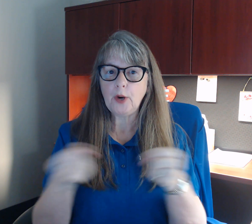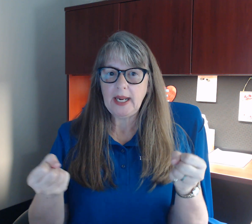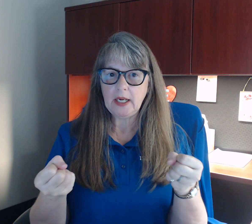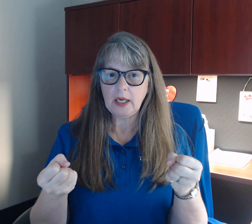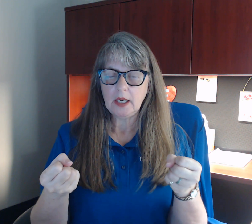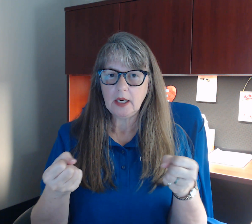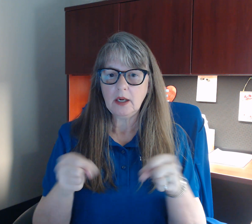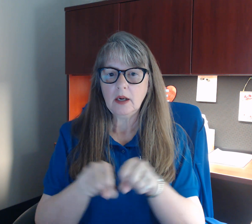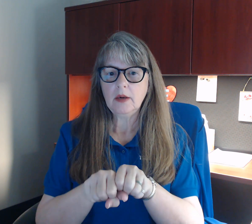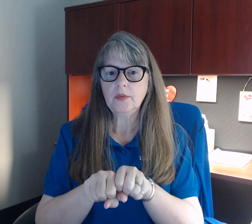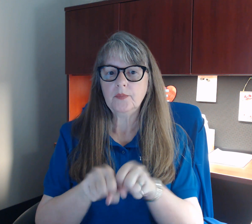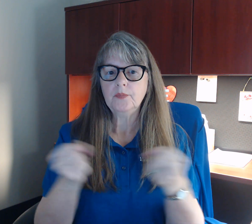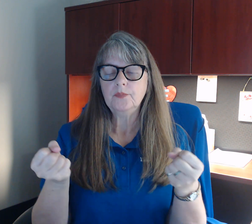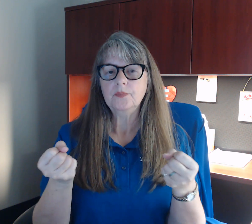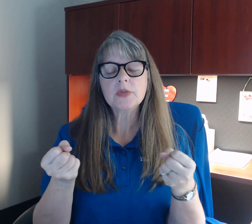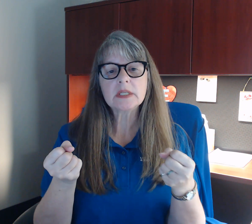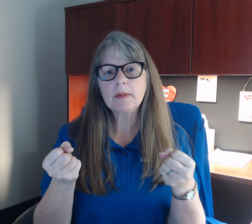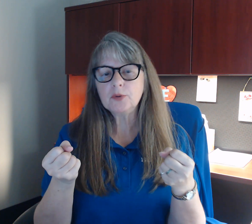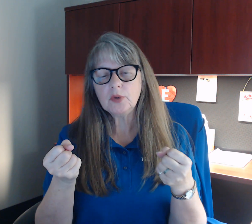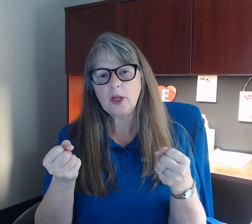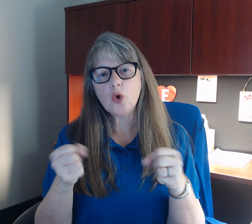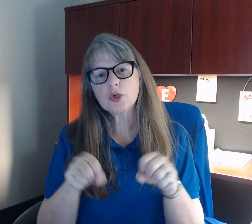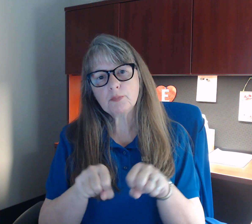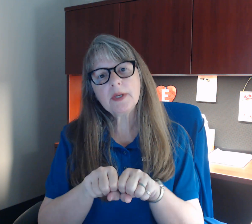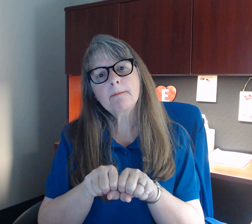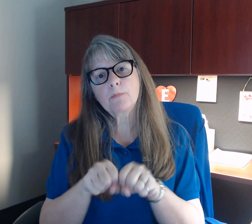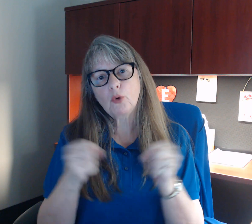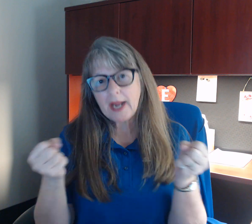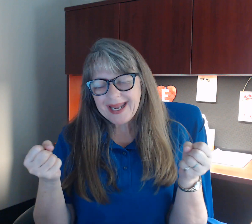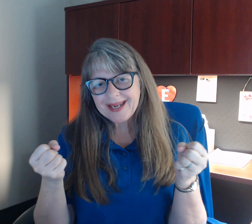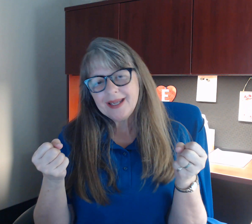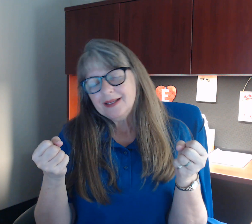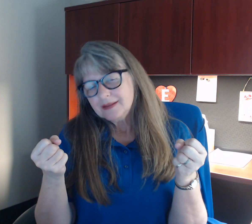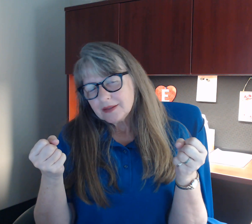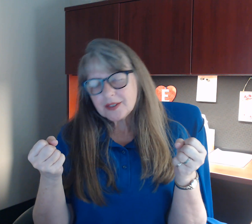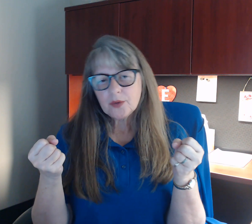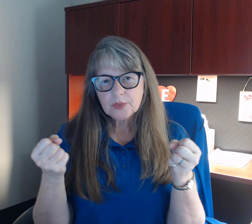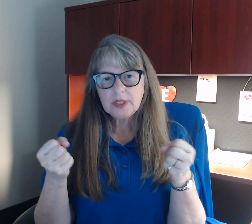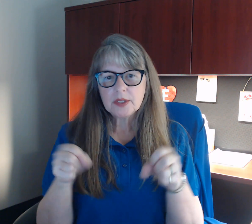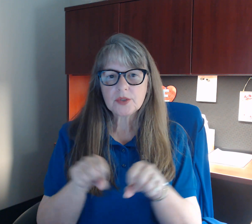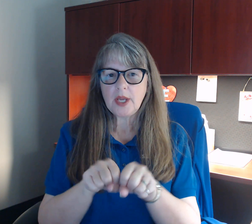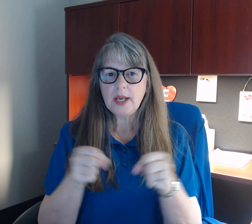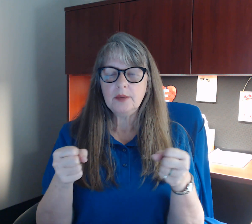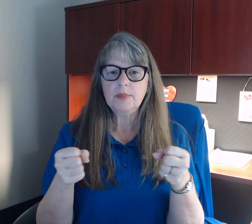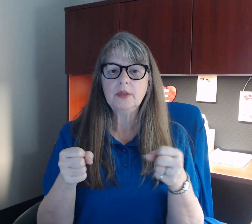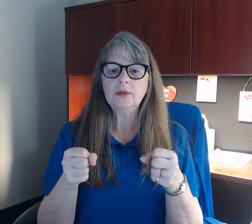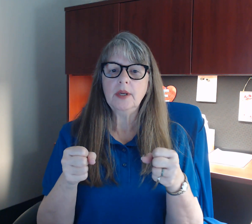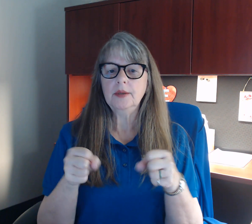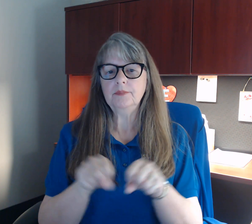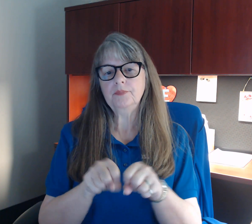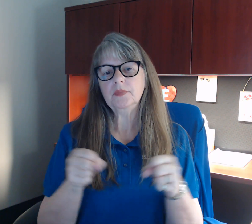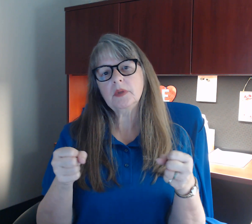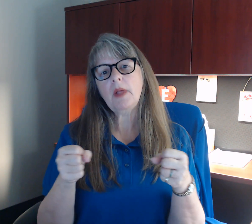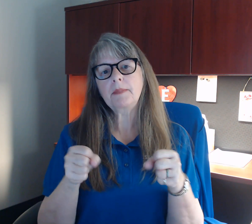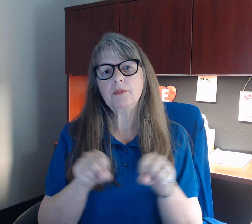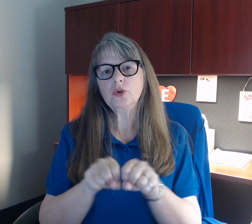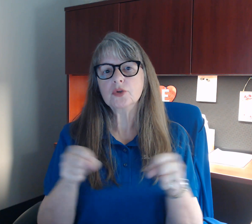Break. Some people do like, oh, spring break. It's not really the sign, but a lot of people use it